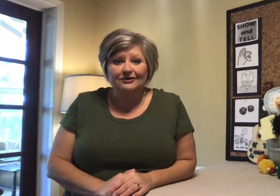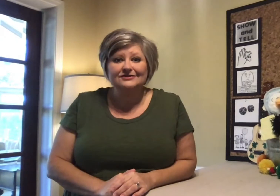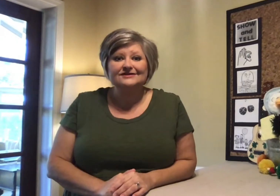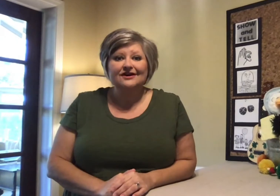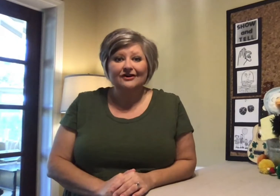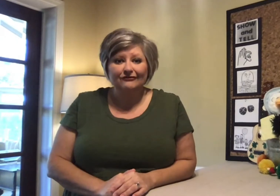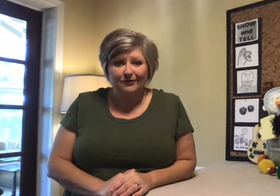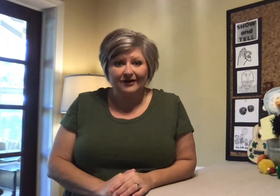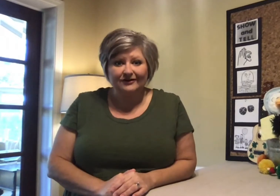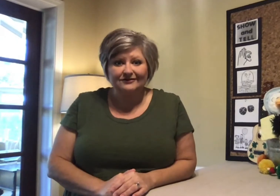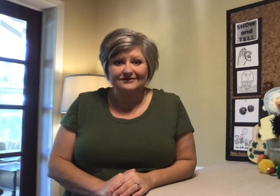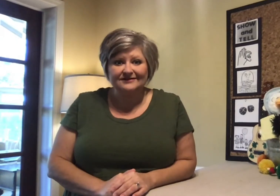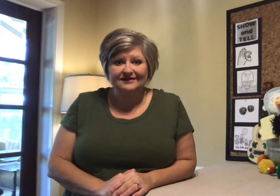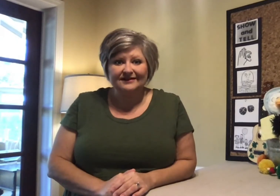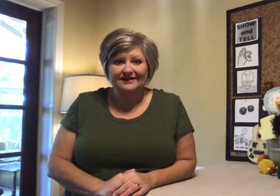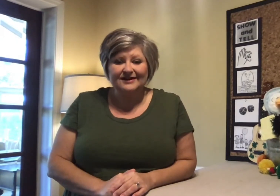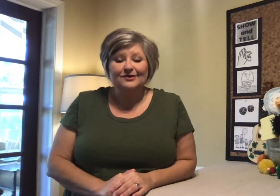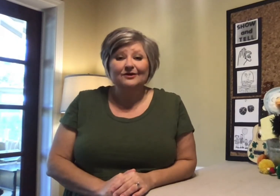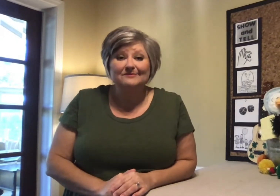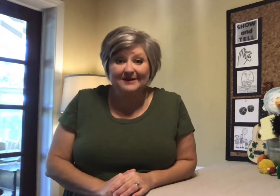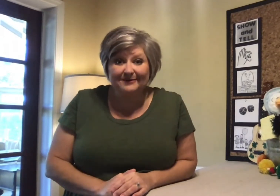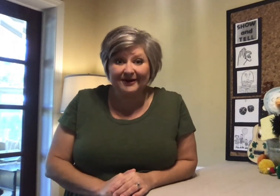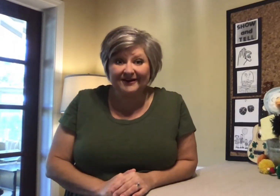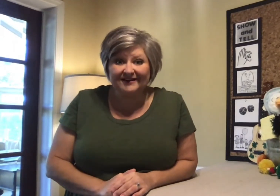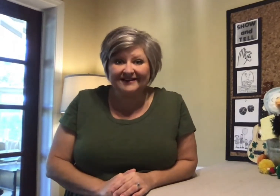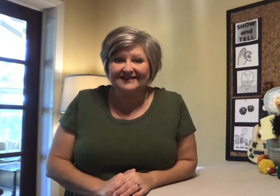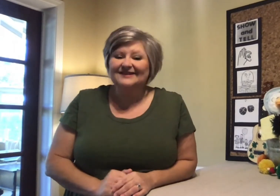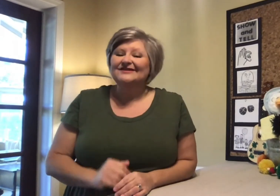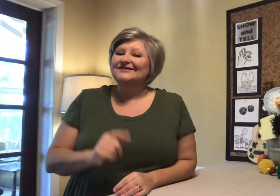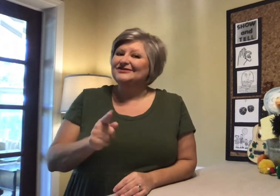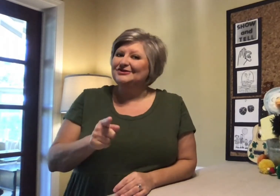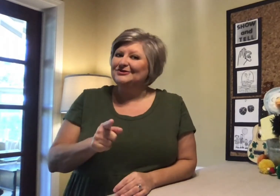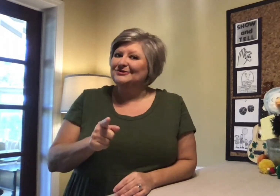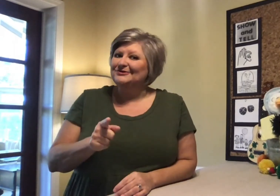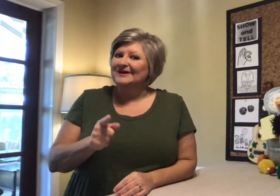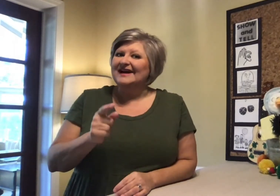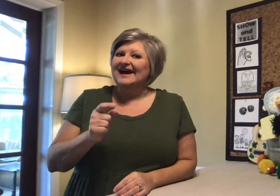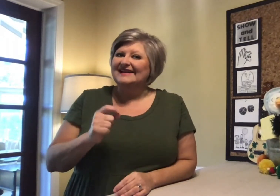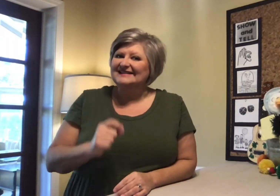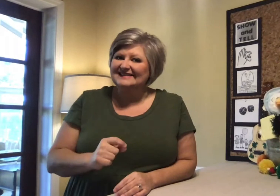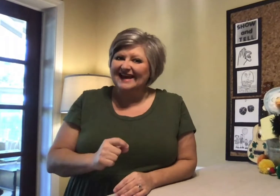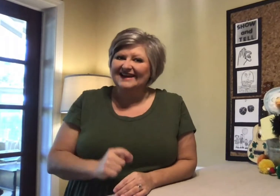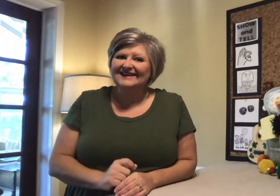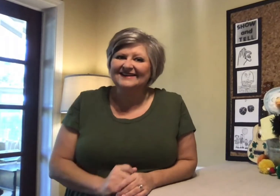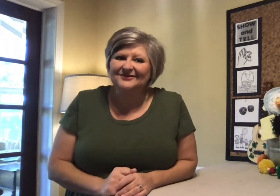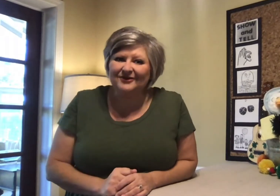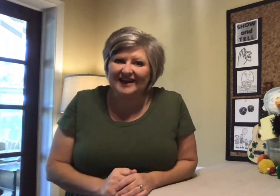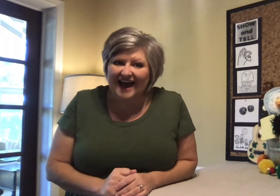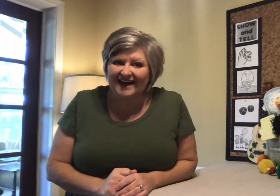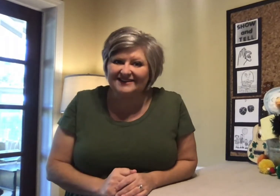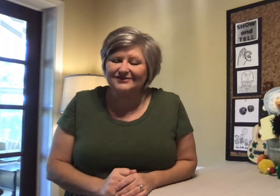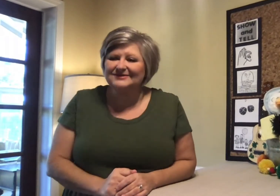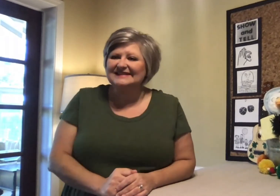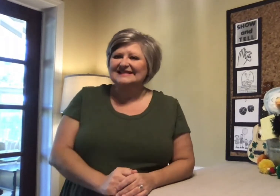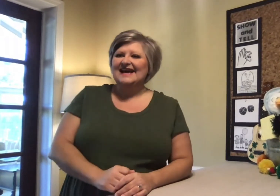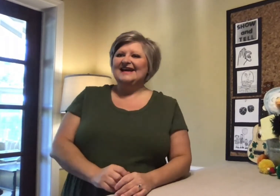parts of words. Remember, do and say what I do and say.